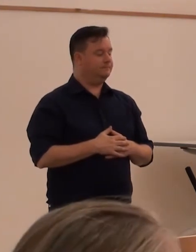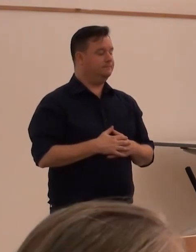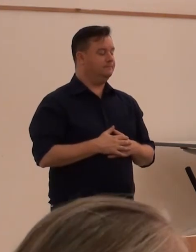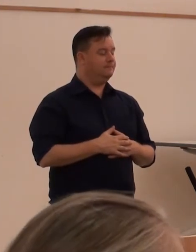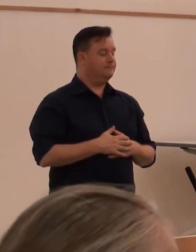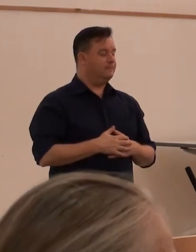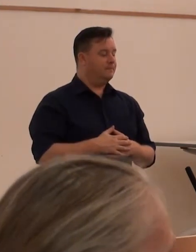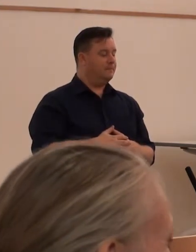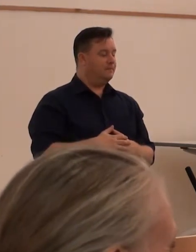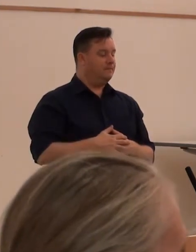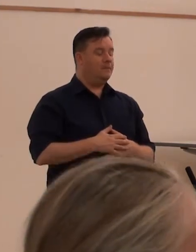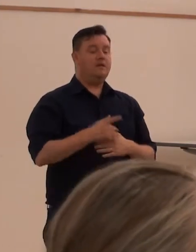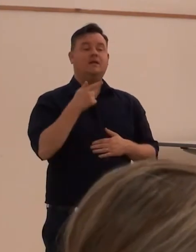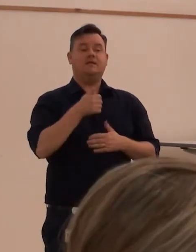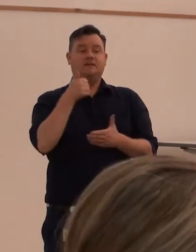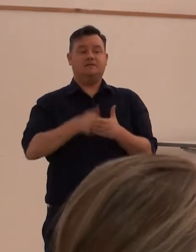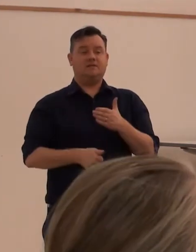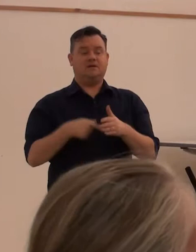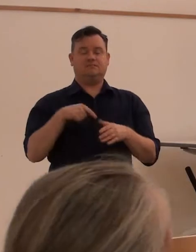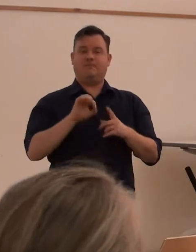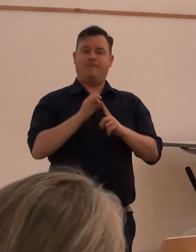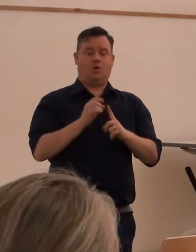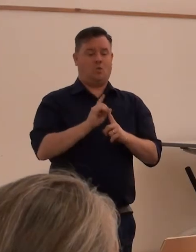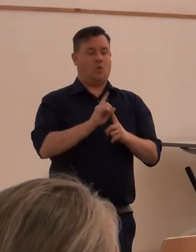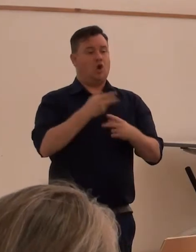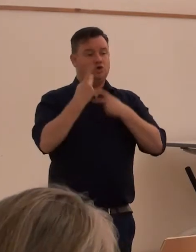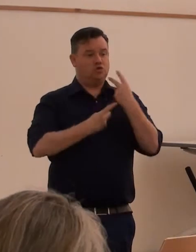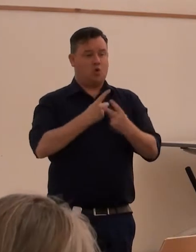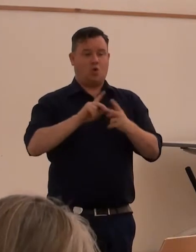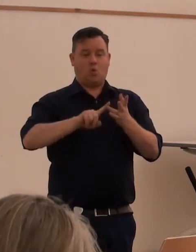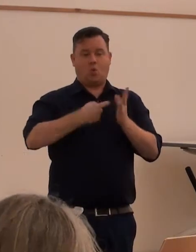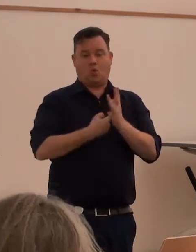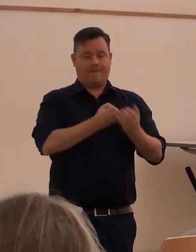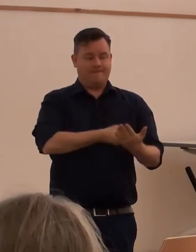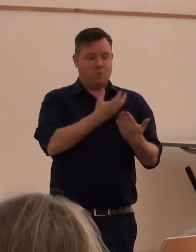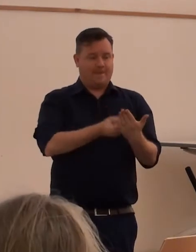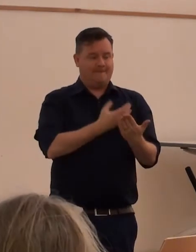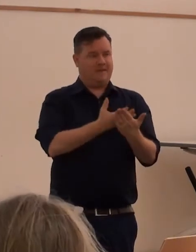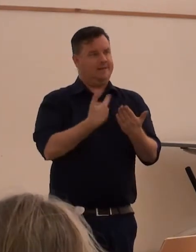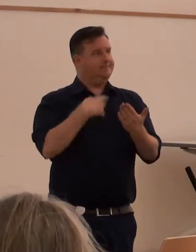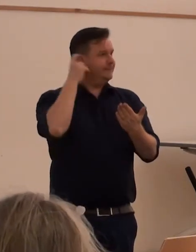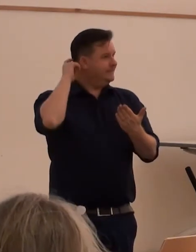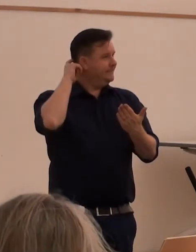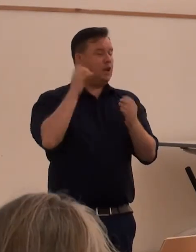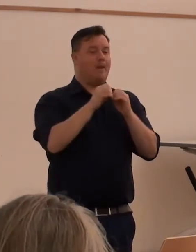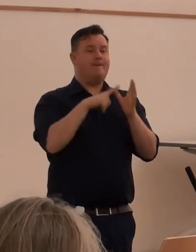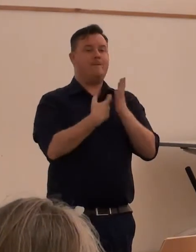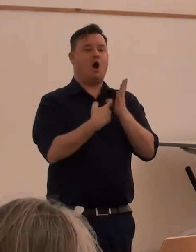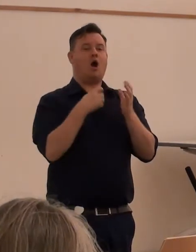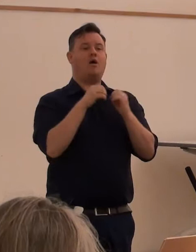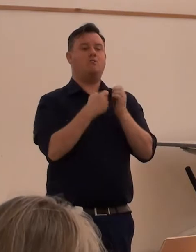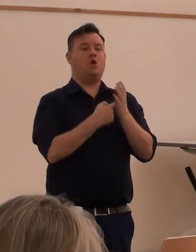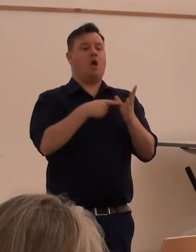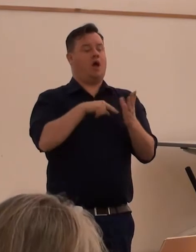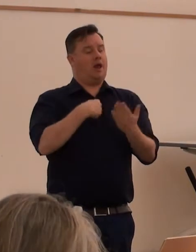So the starting point was that Owen wore a song, which was lodged in my subconscious. And Barbara and I said it, and we're